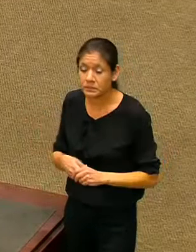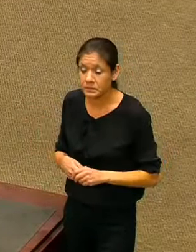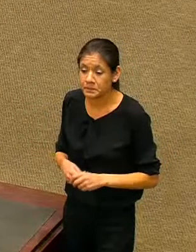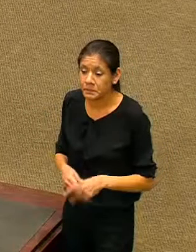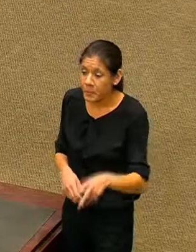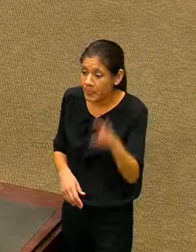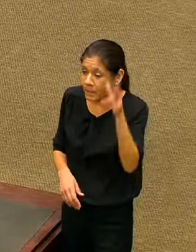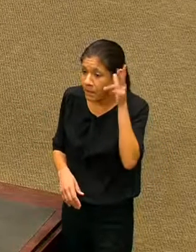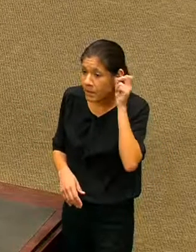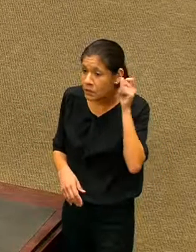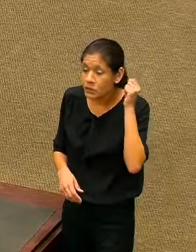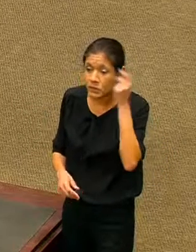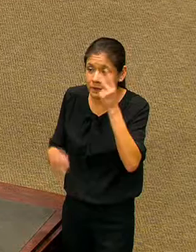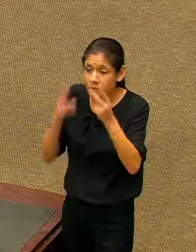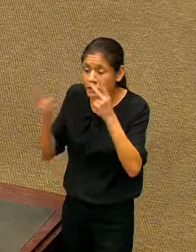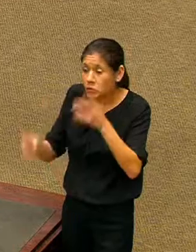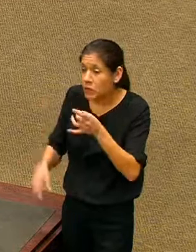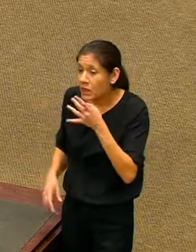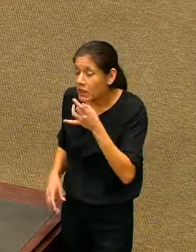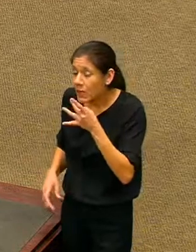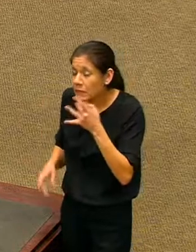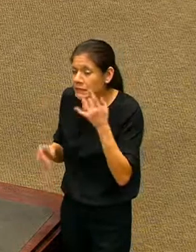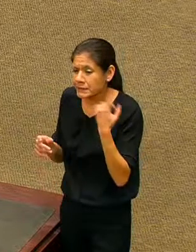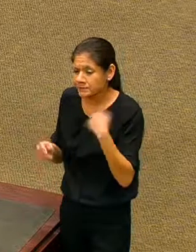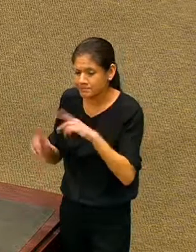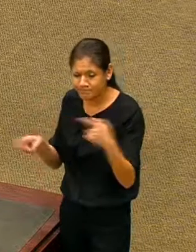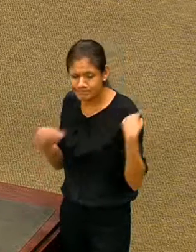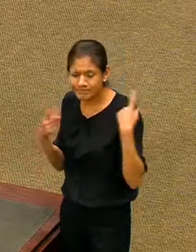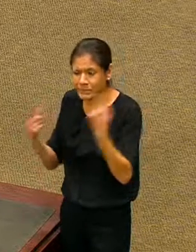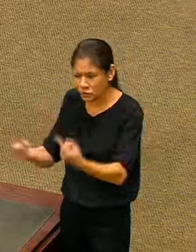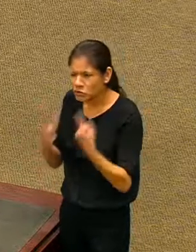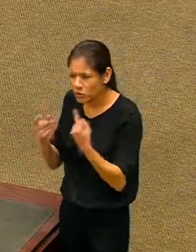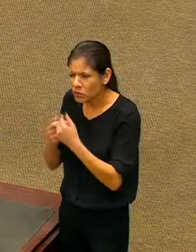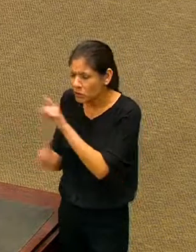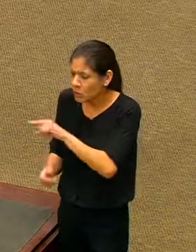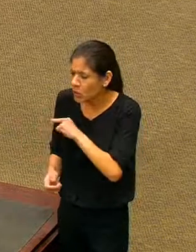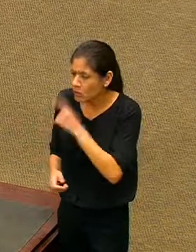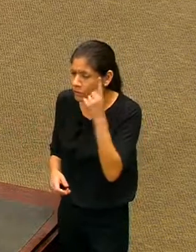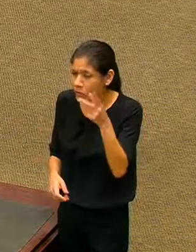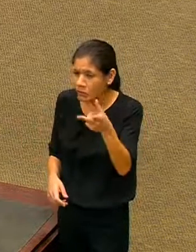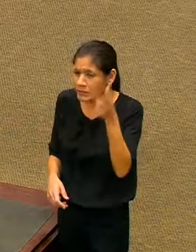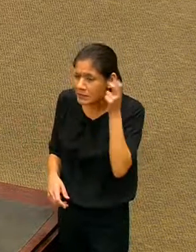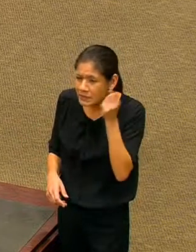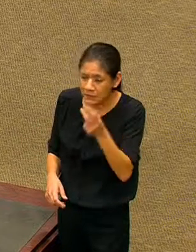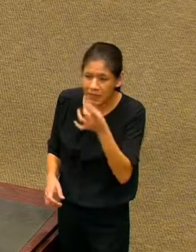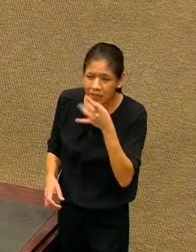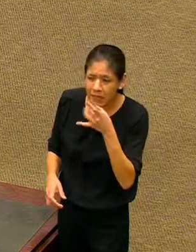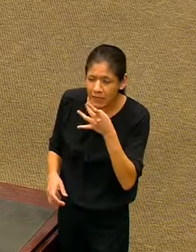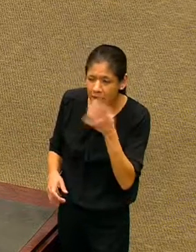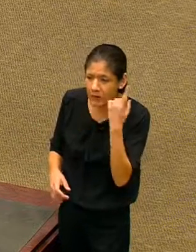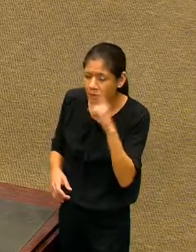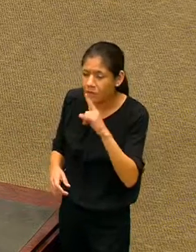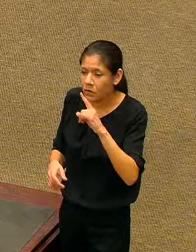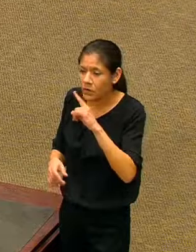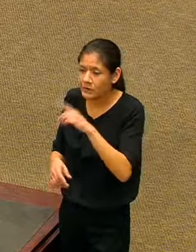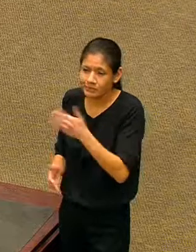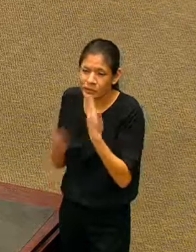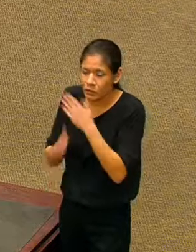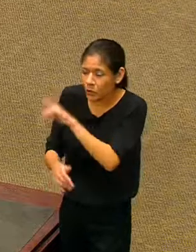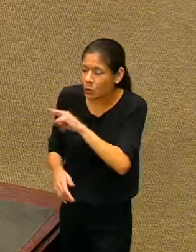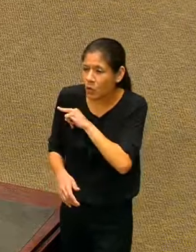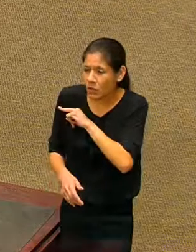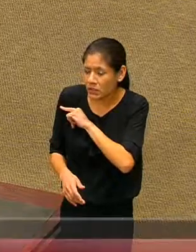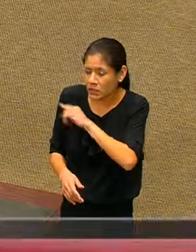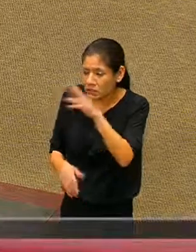Acoustical, audio, visual, and lighting. We've struggled with the quality of audio and lighting to produce quality broadcasts and